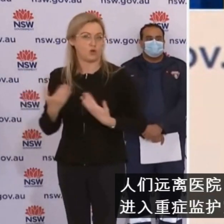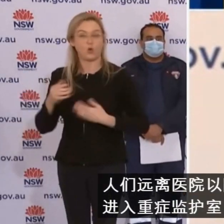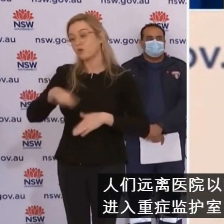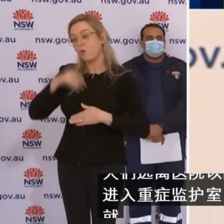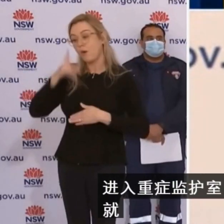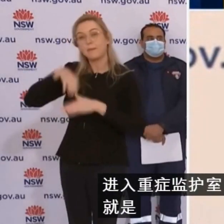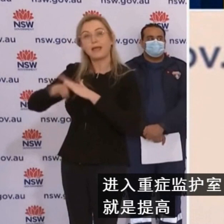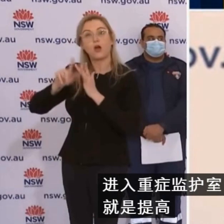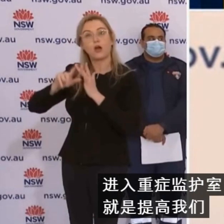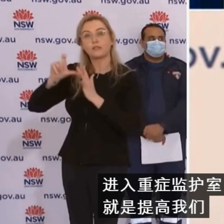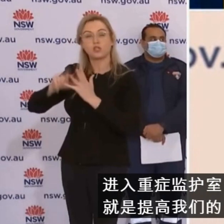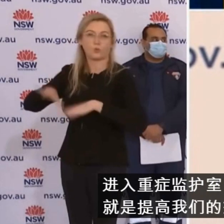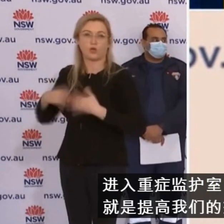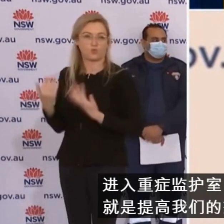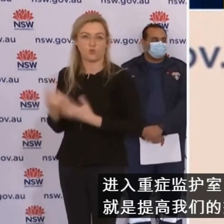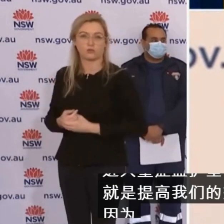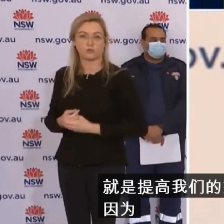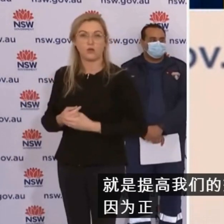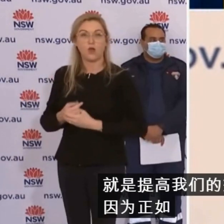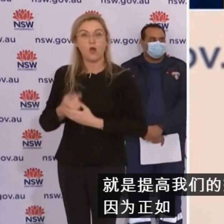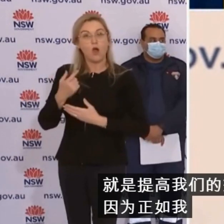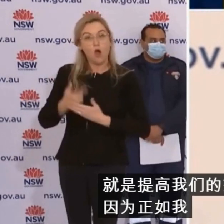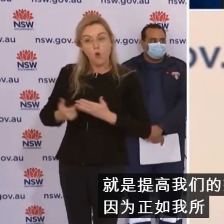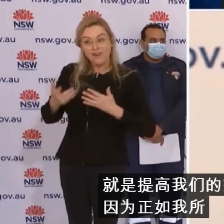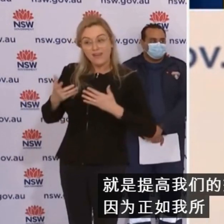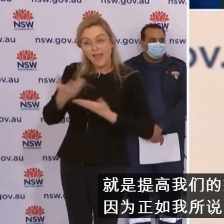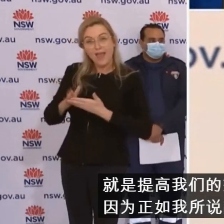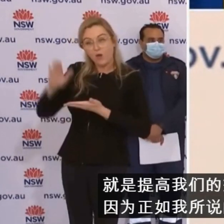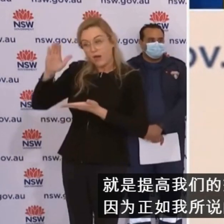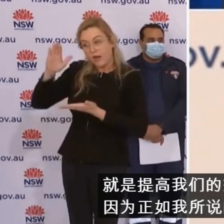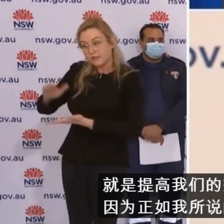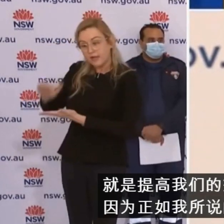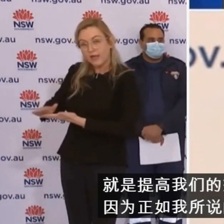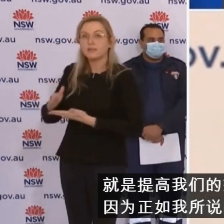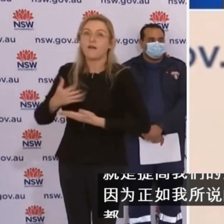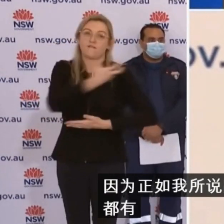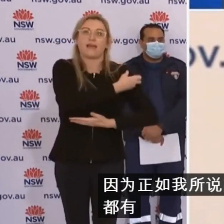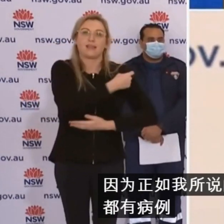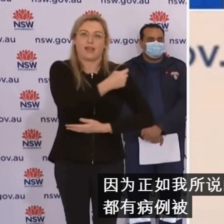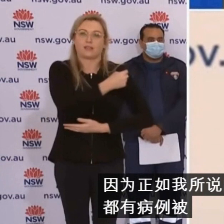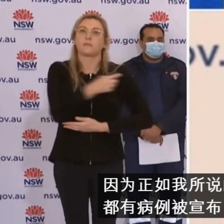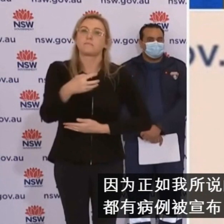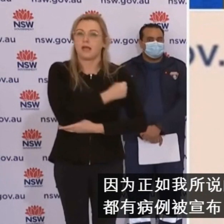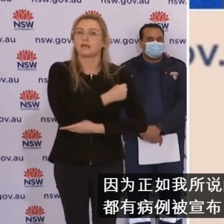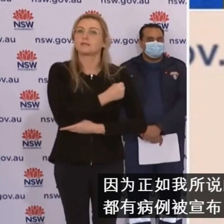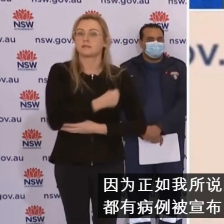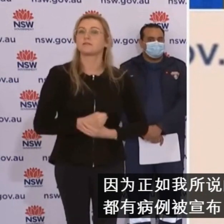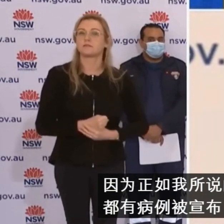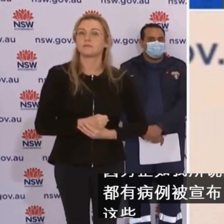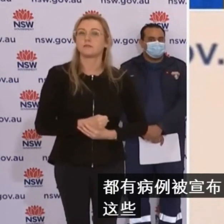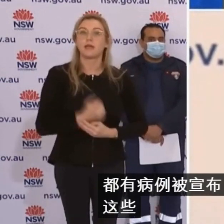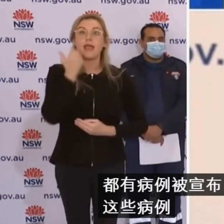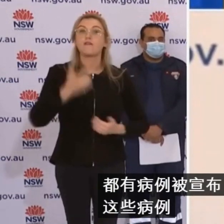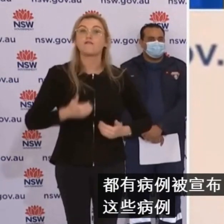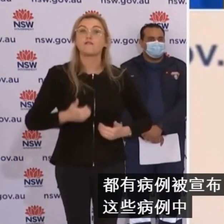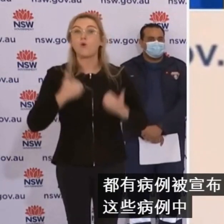thing we can do is to increase our vaccination rates because, as I said, as the cases every day are announced, what really matters is